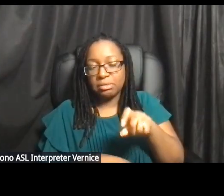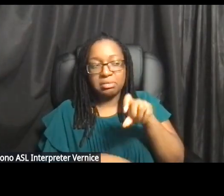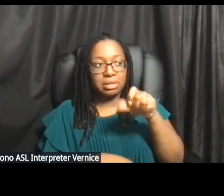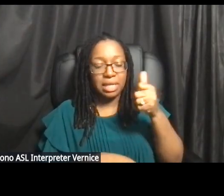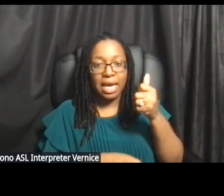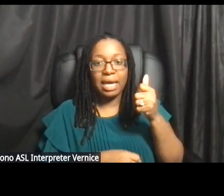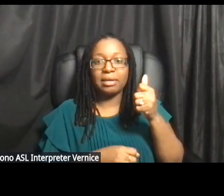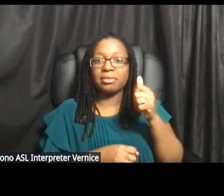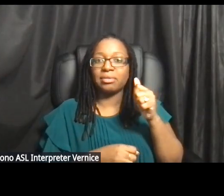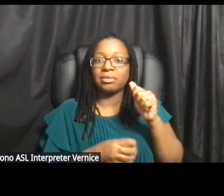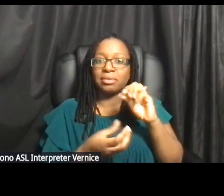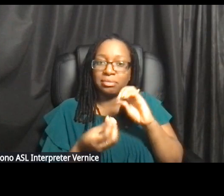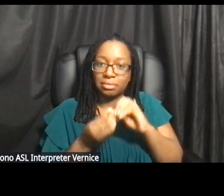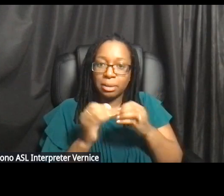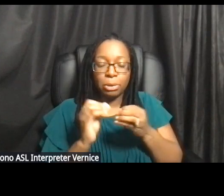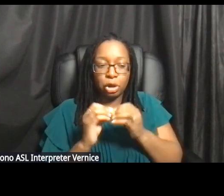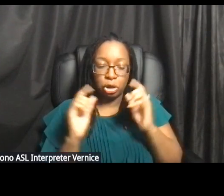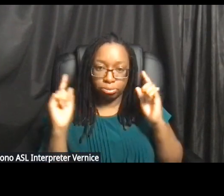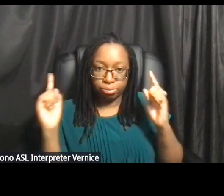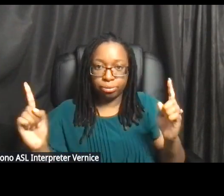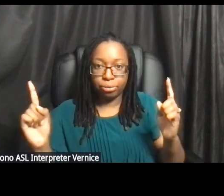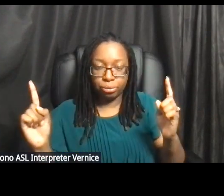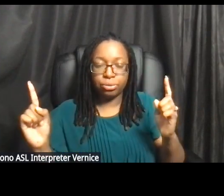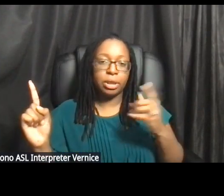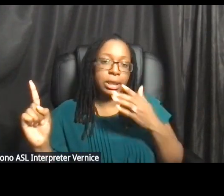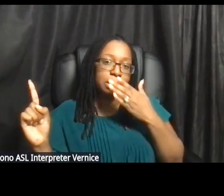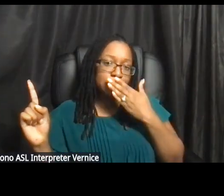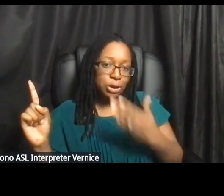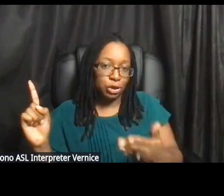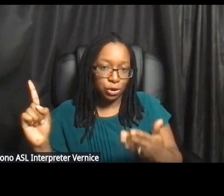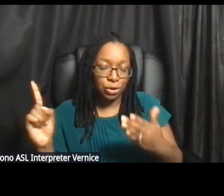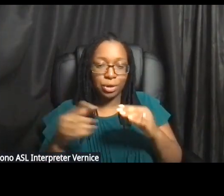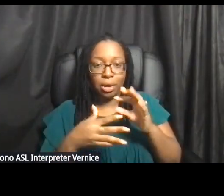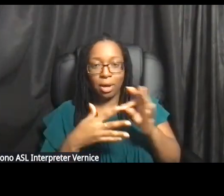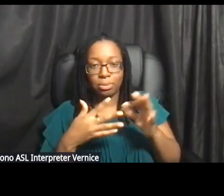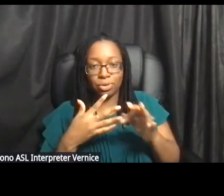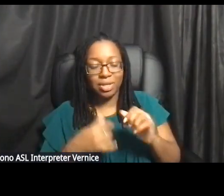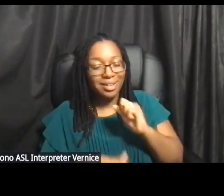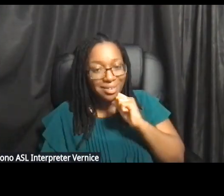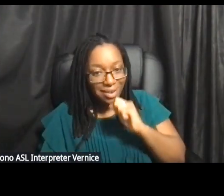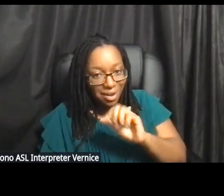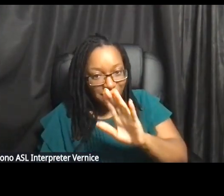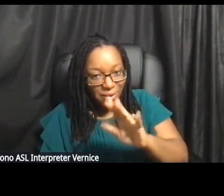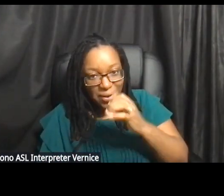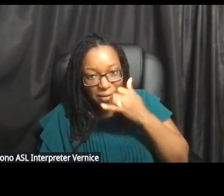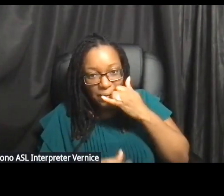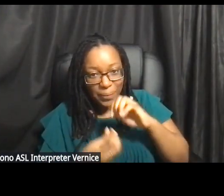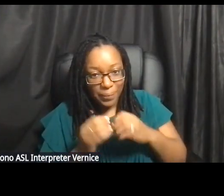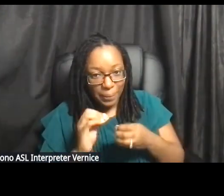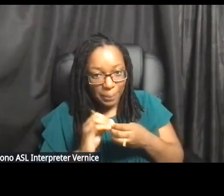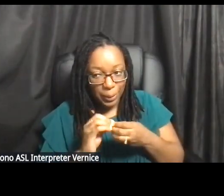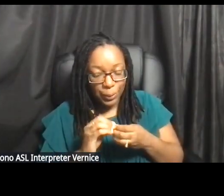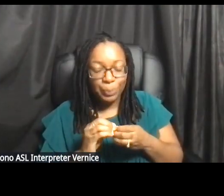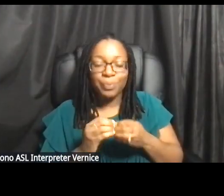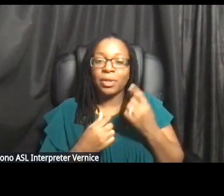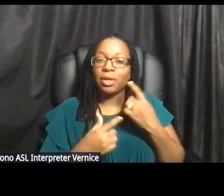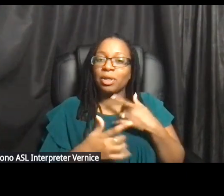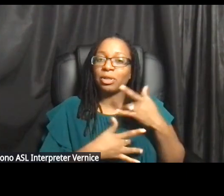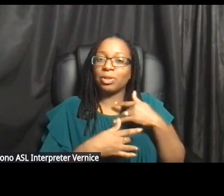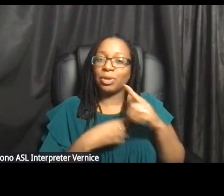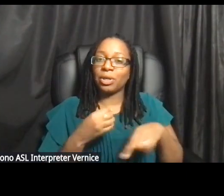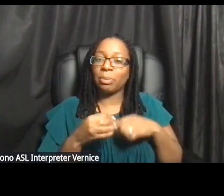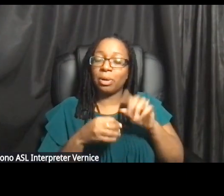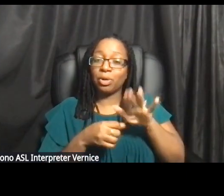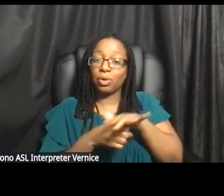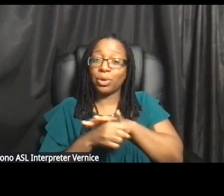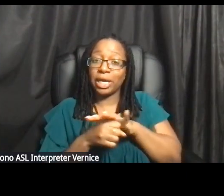a really great option, not your phone number. If you're worried about being identified with your location in a place, level 1